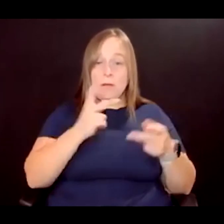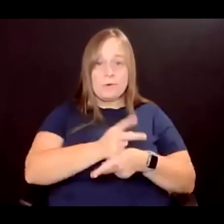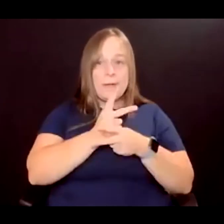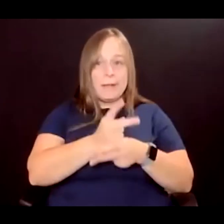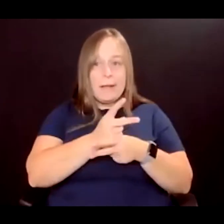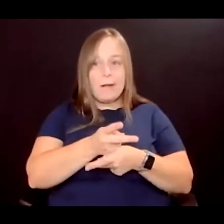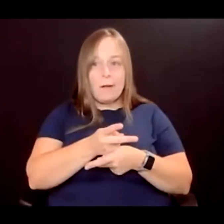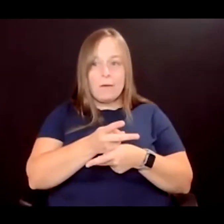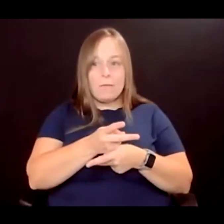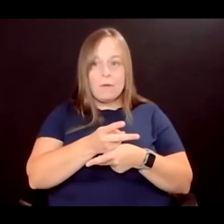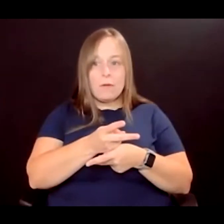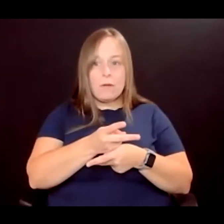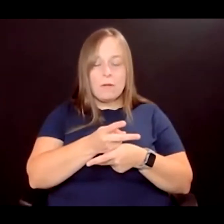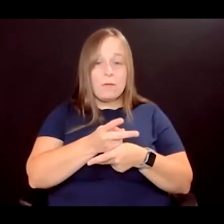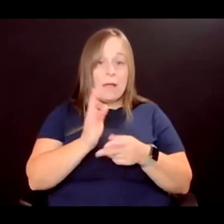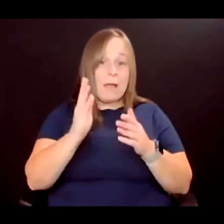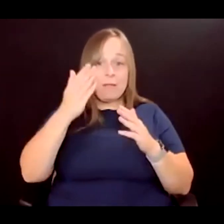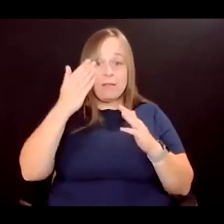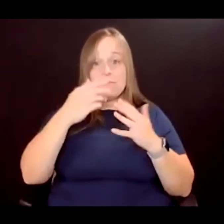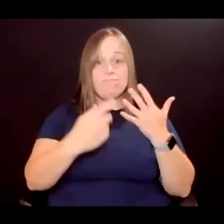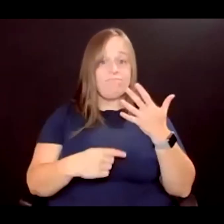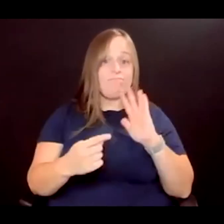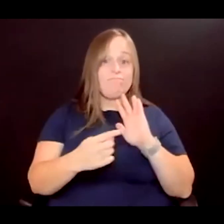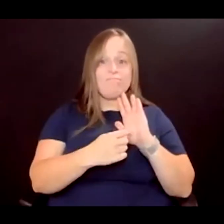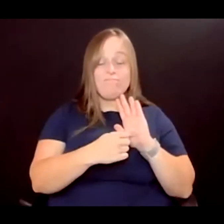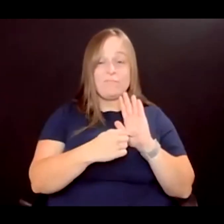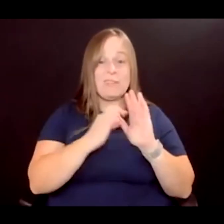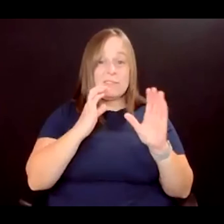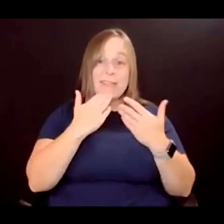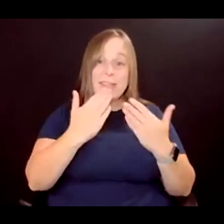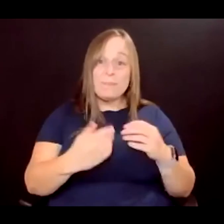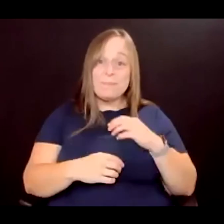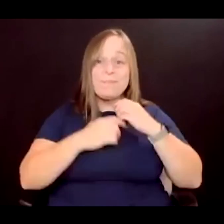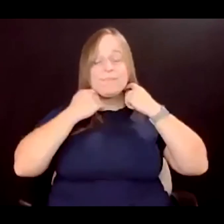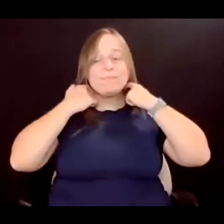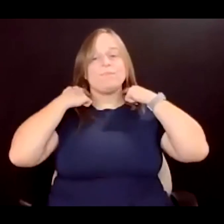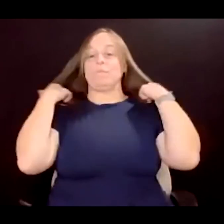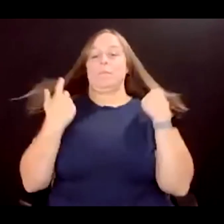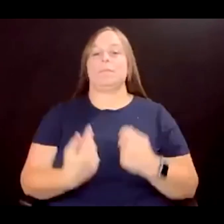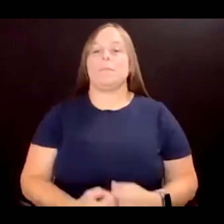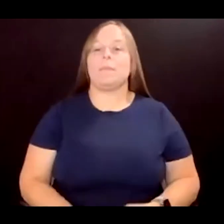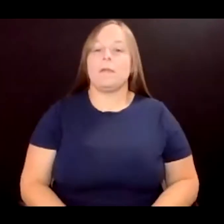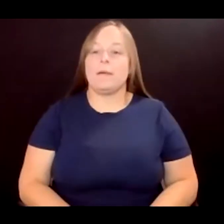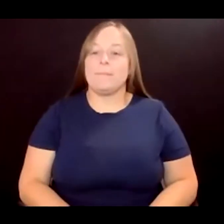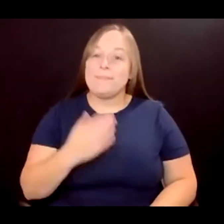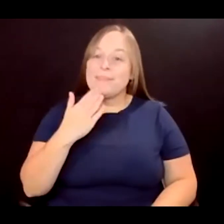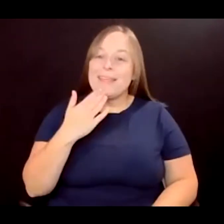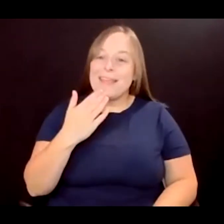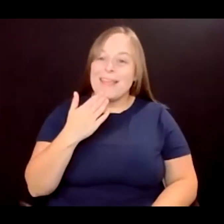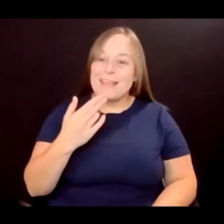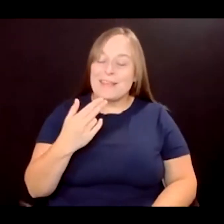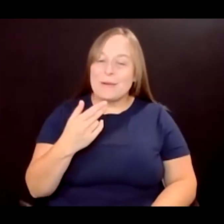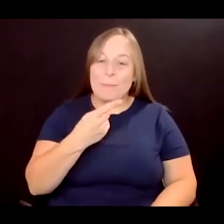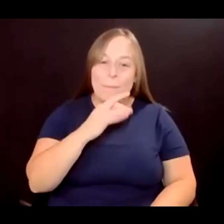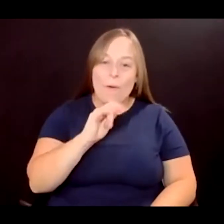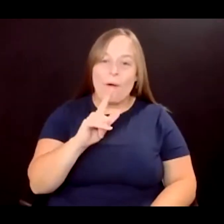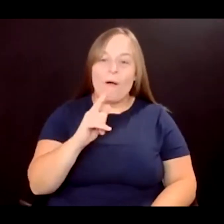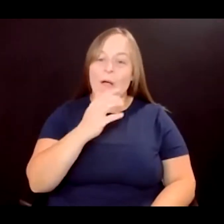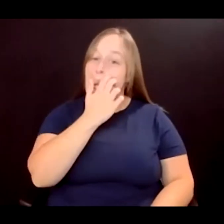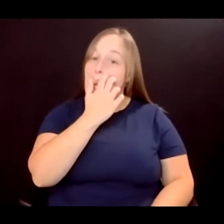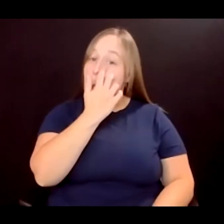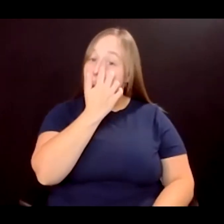because it was almost too high to climb up over. Oh, Lord. Well, let's not have that happen again. No, but that's Albany,